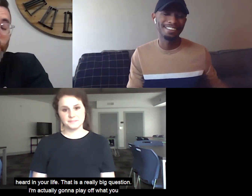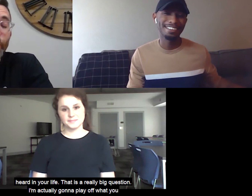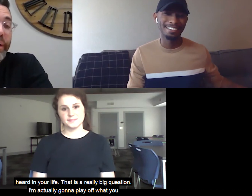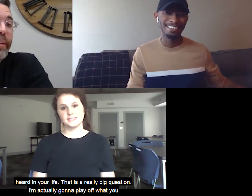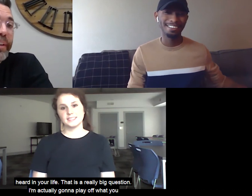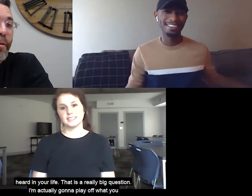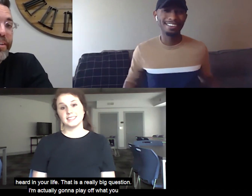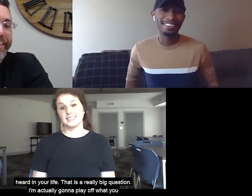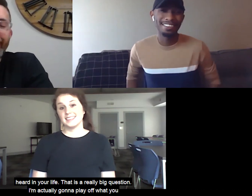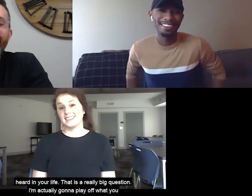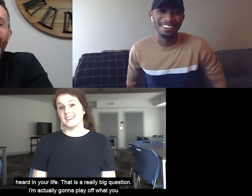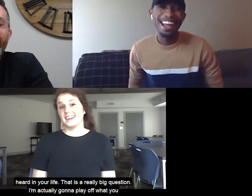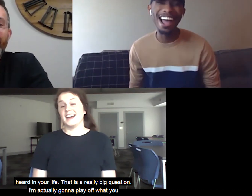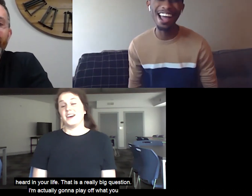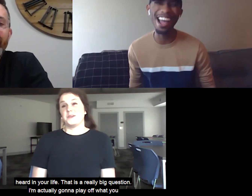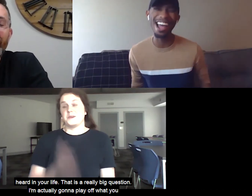That's a really big question.